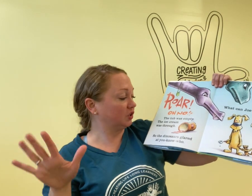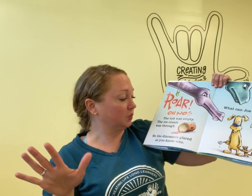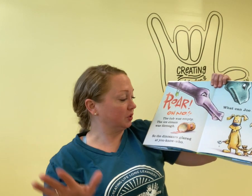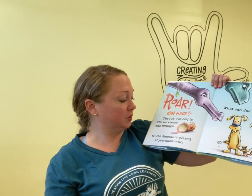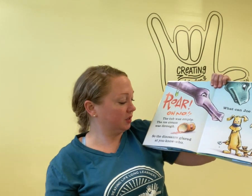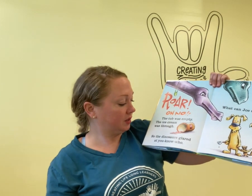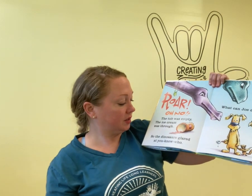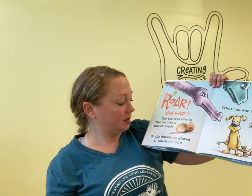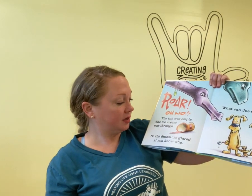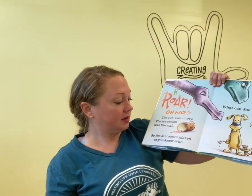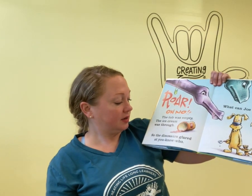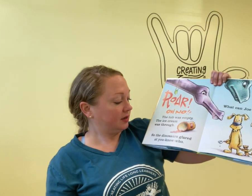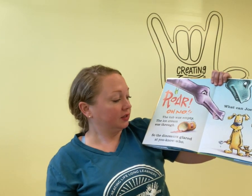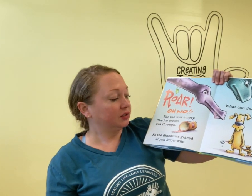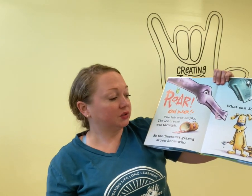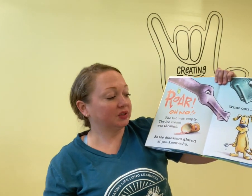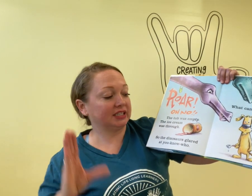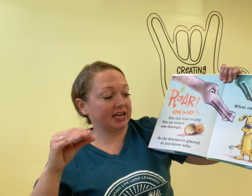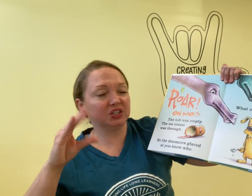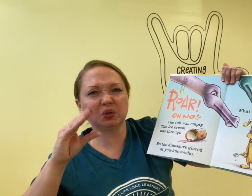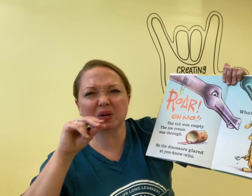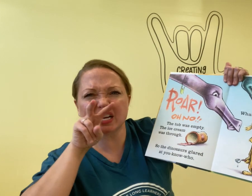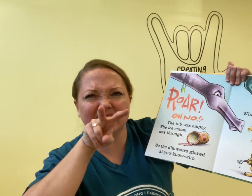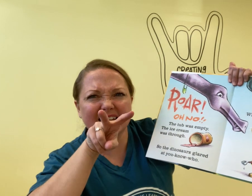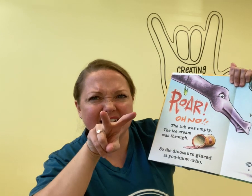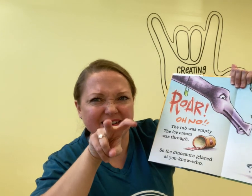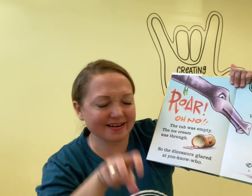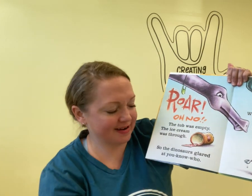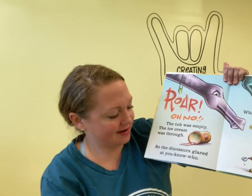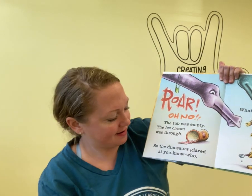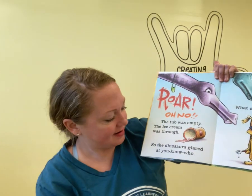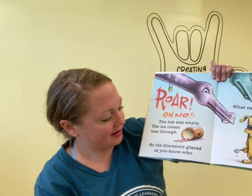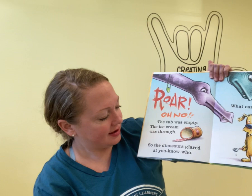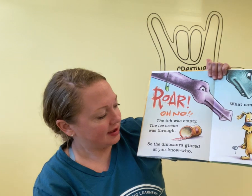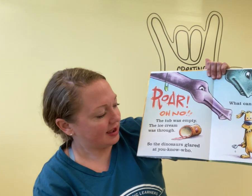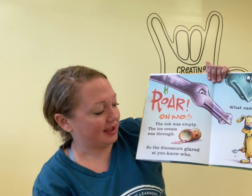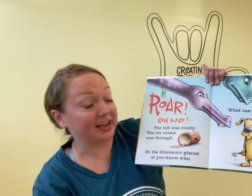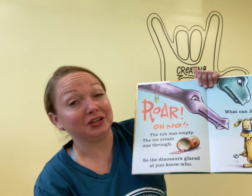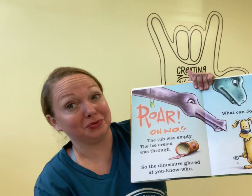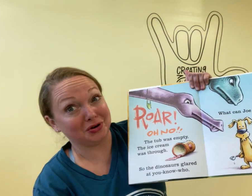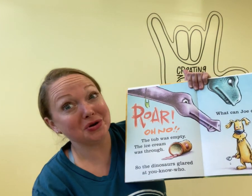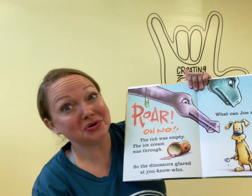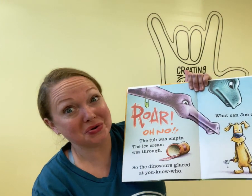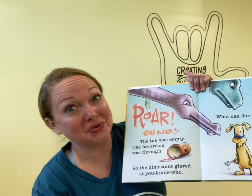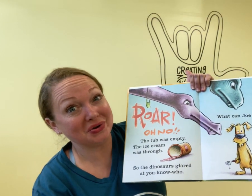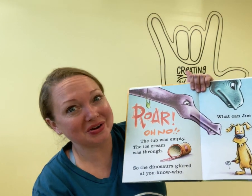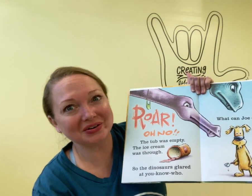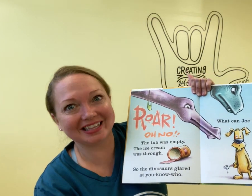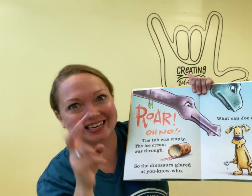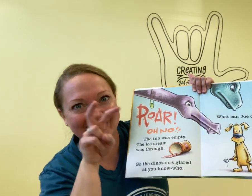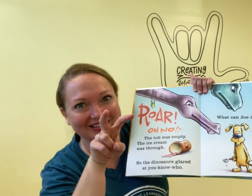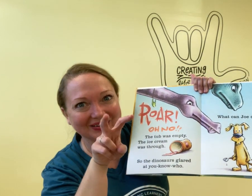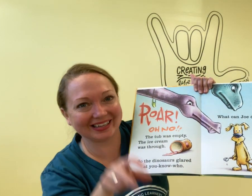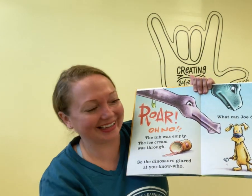through. So the dinosaur glared at you-know-who. Who did the dinosaur glare